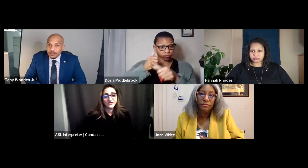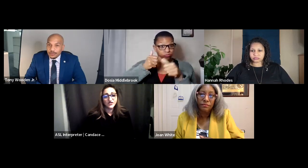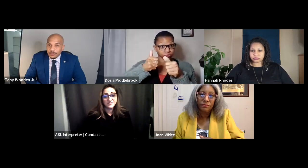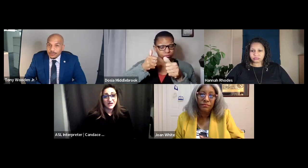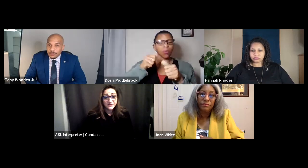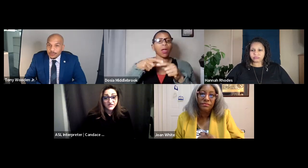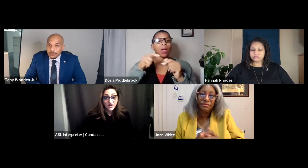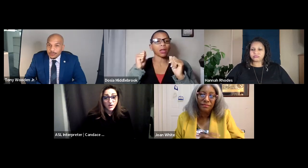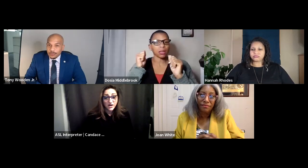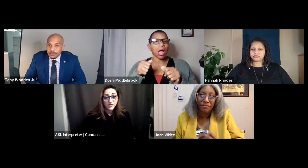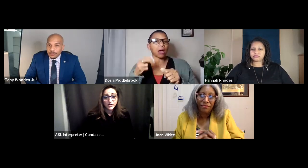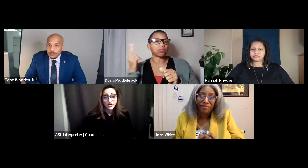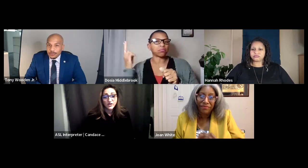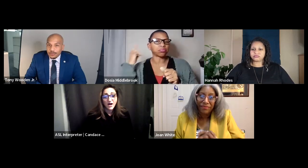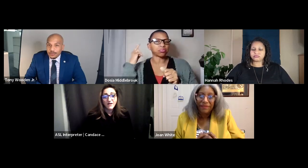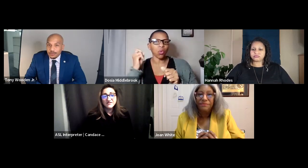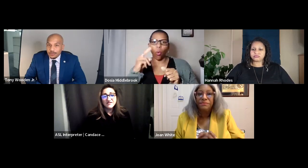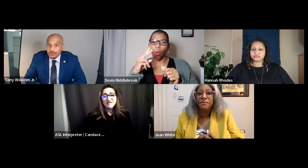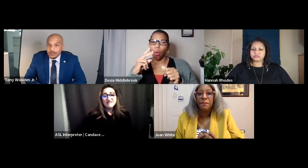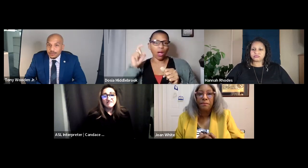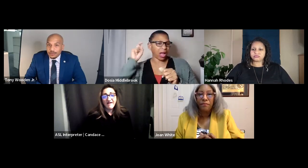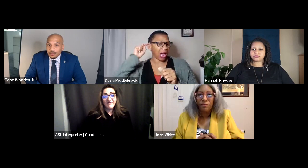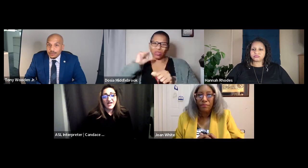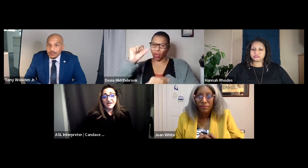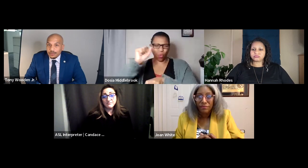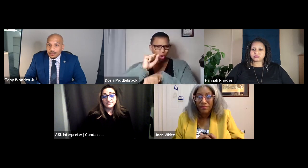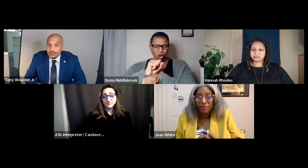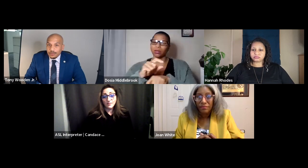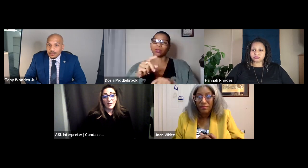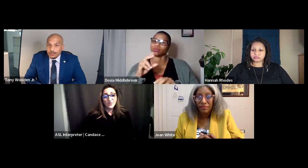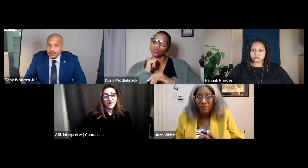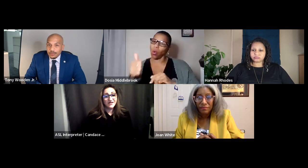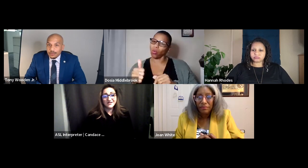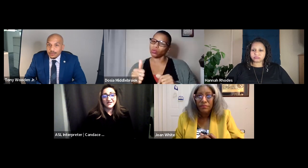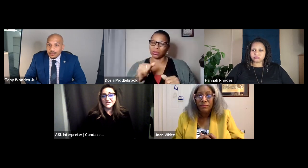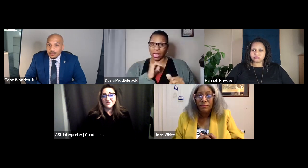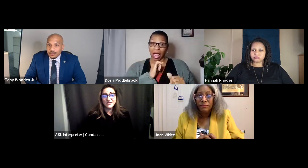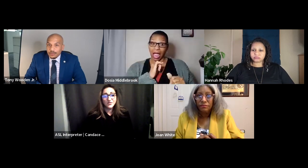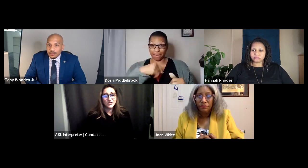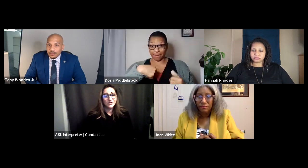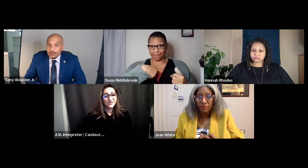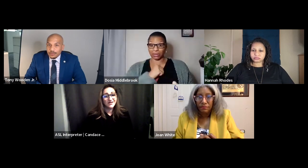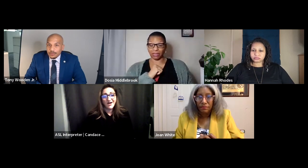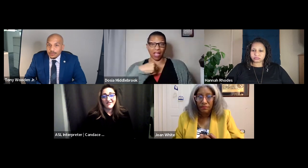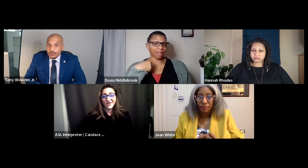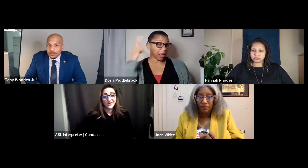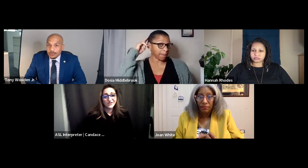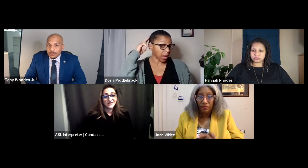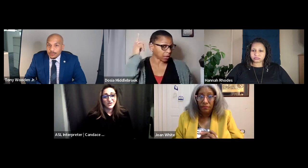for themselves if they want a cochlear or not. And then, because, some people, have a cochlear, it doesn't work.